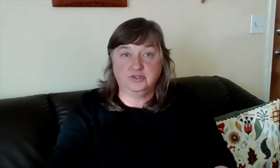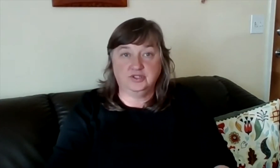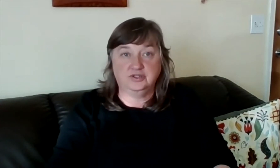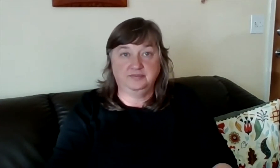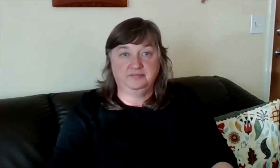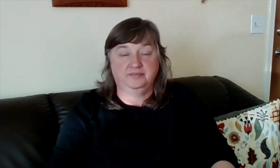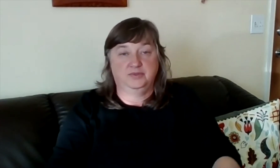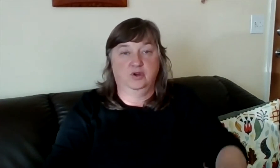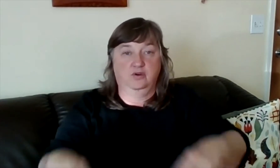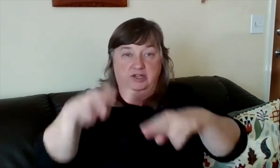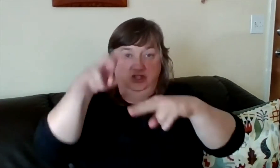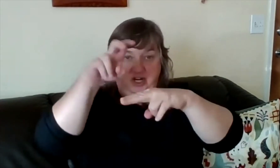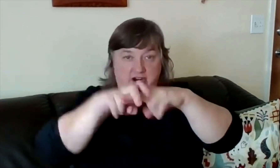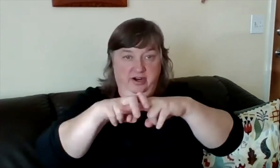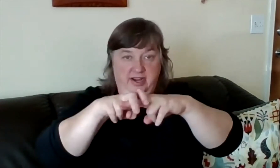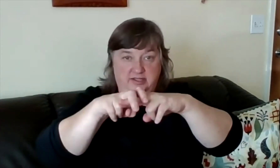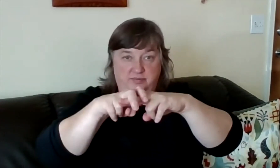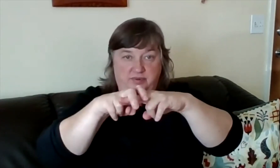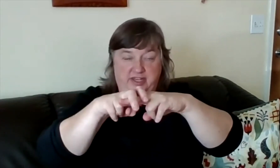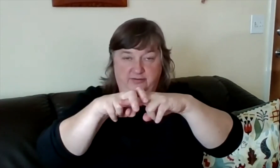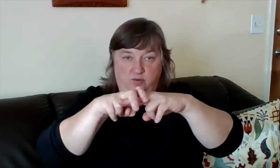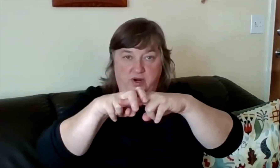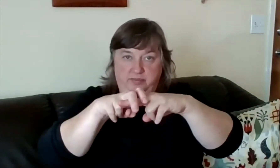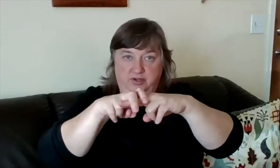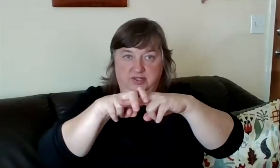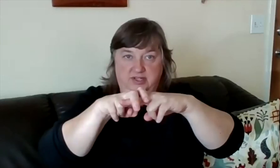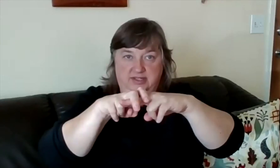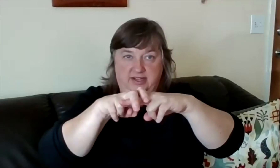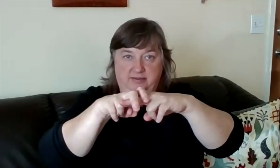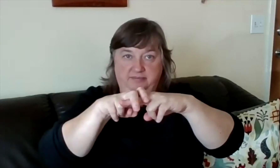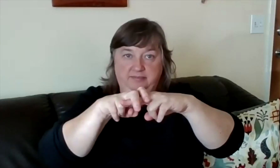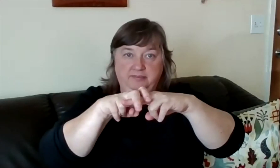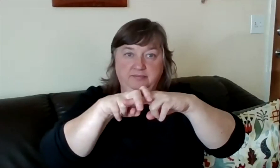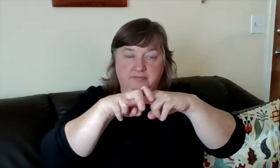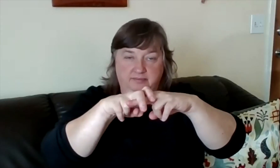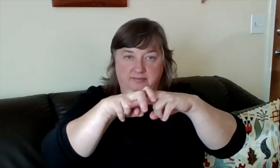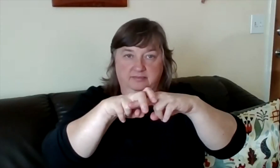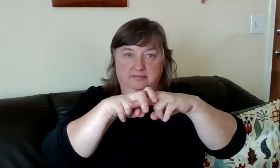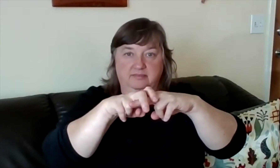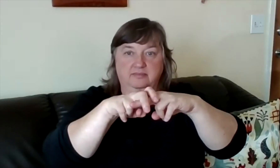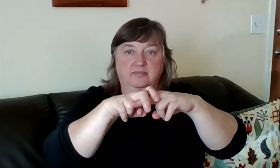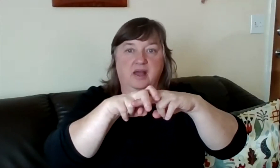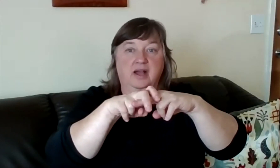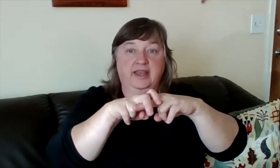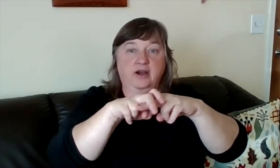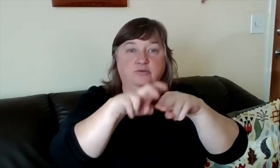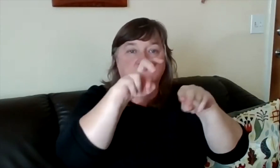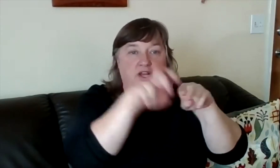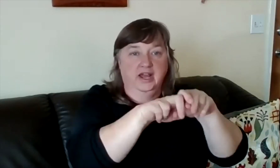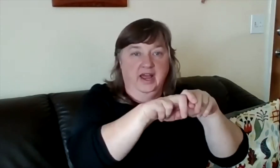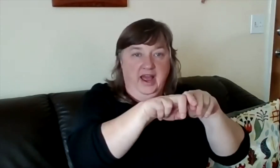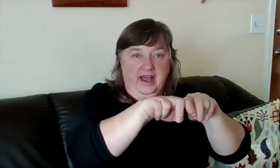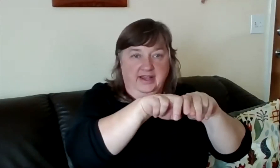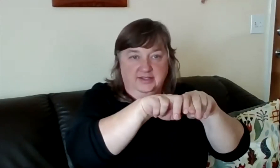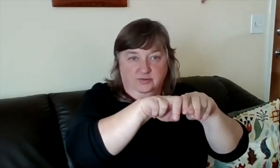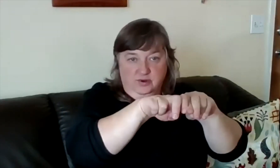Couch. So a chair has a place for one person to sit. A couch has